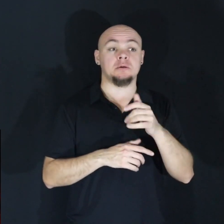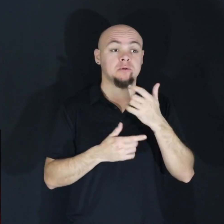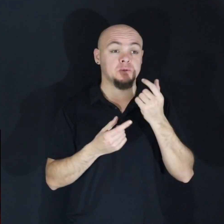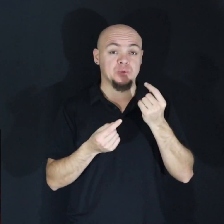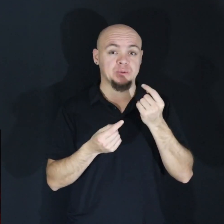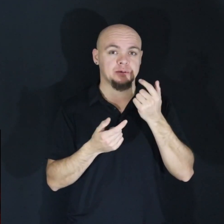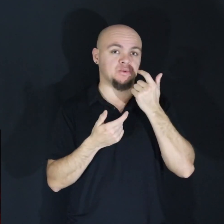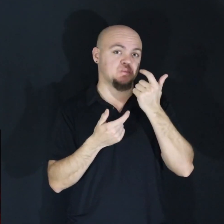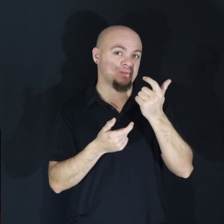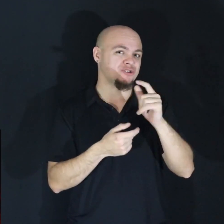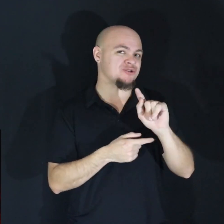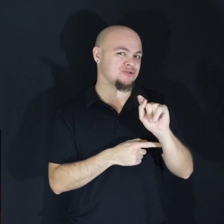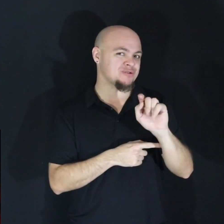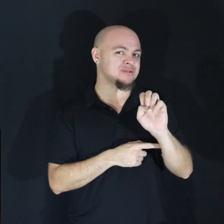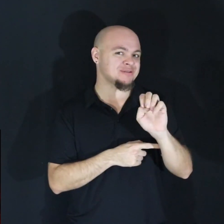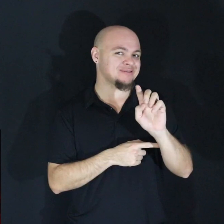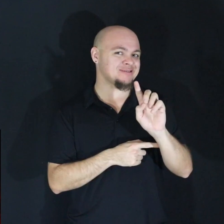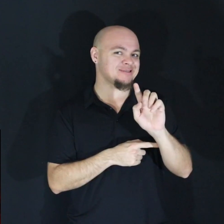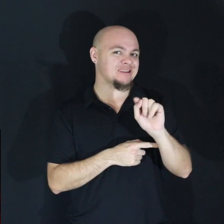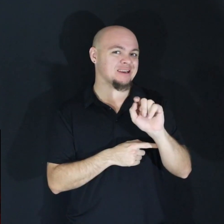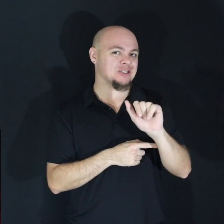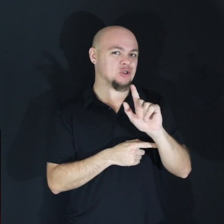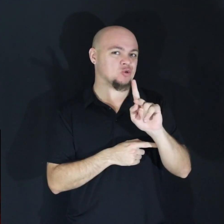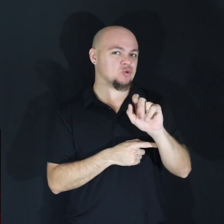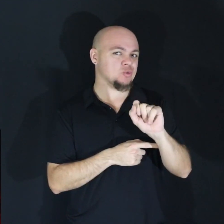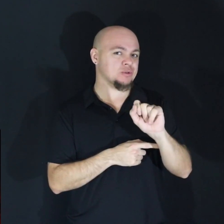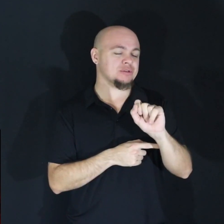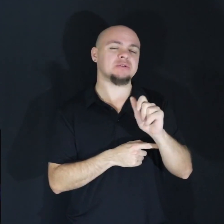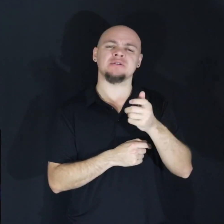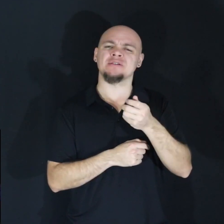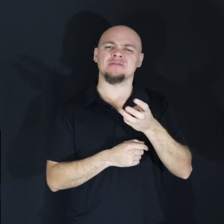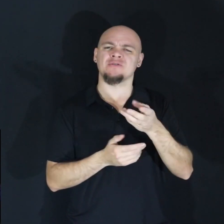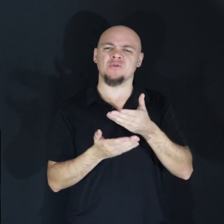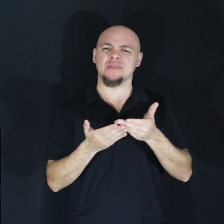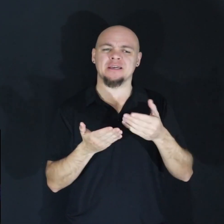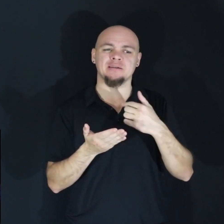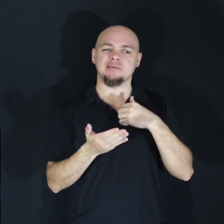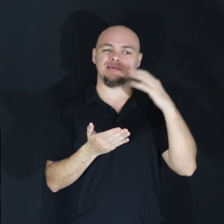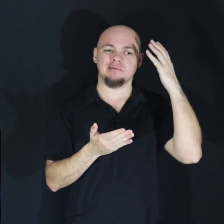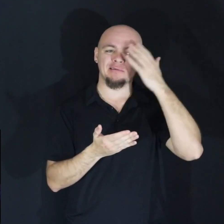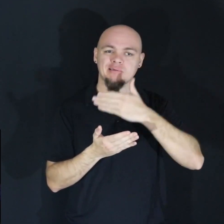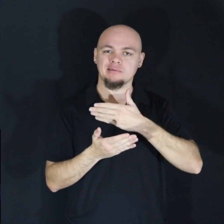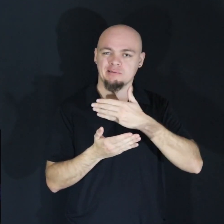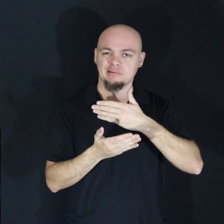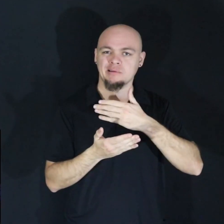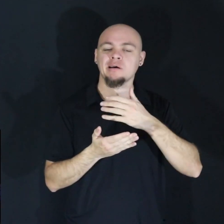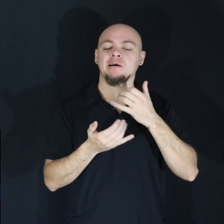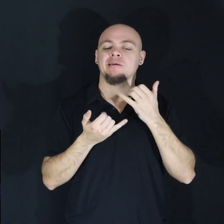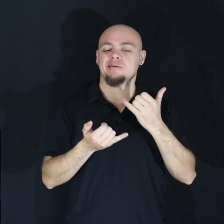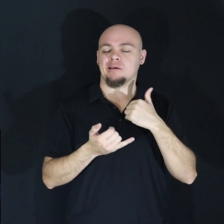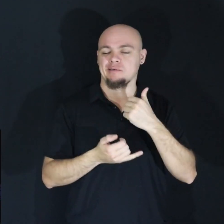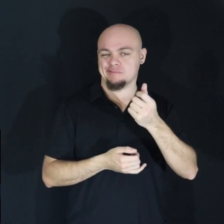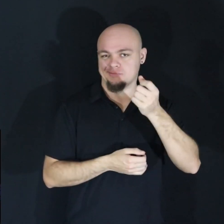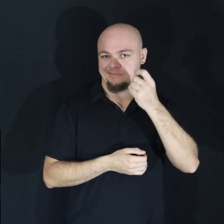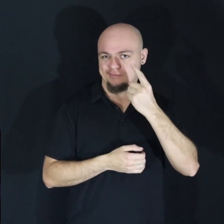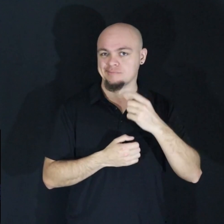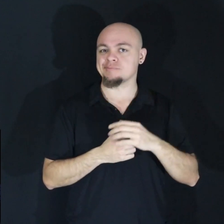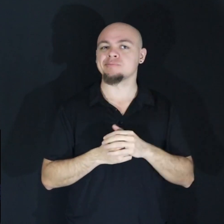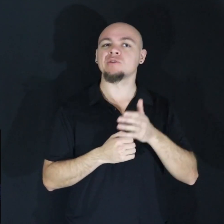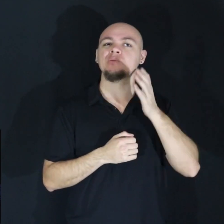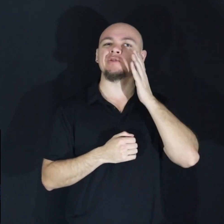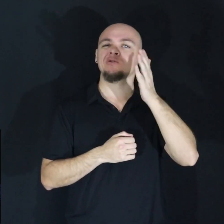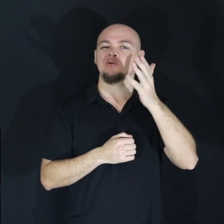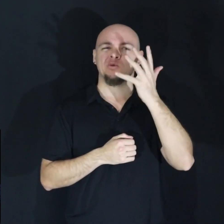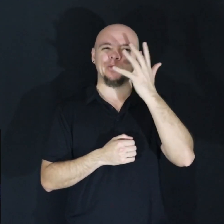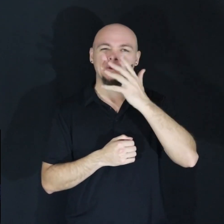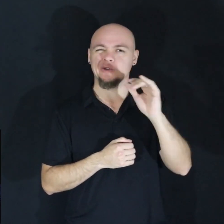Talks. And there were a few things that I didn't know then that I know now. What my future would look